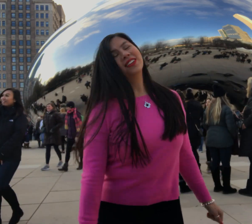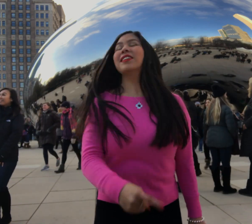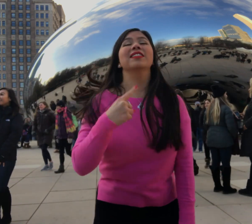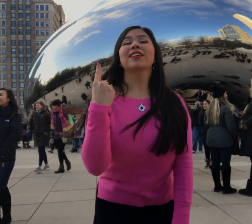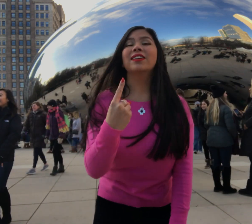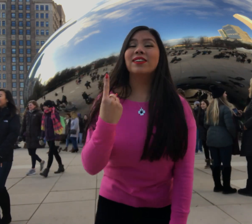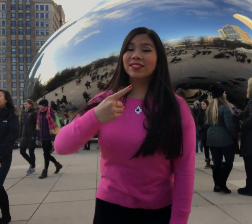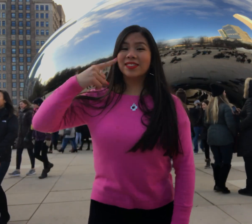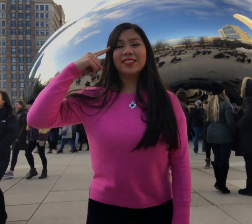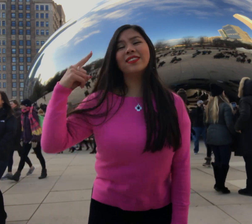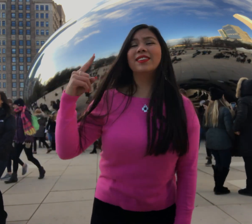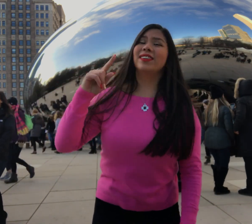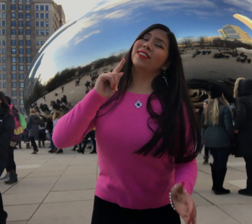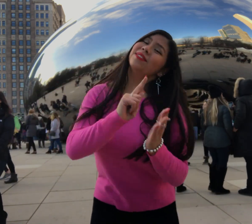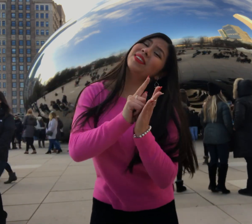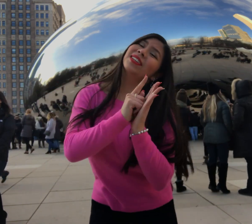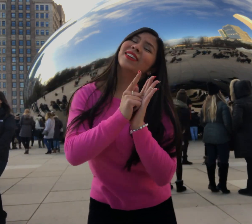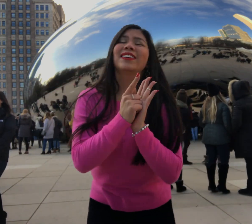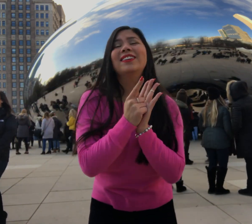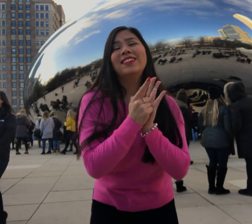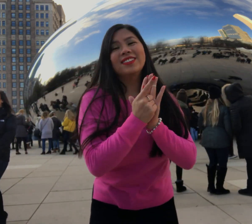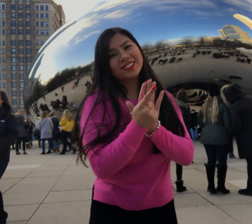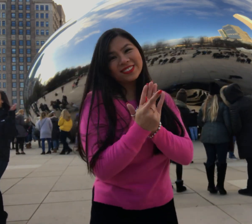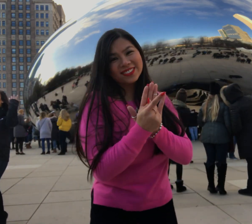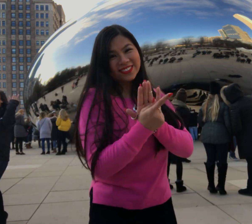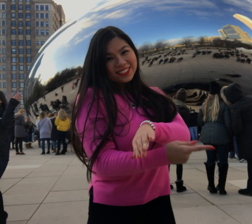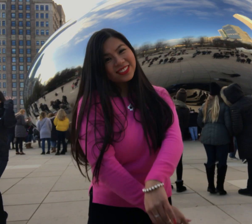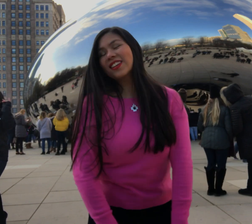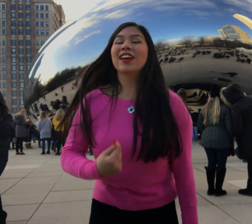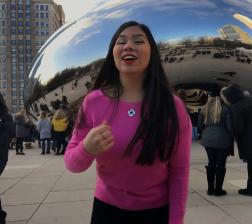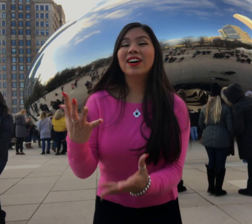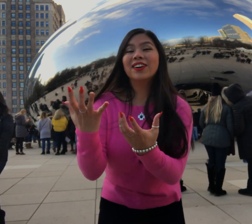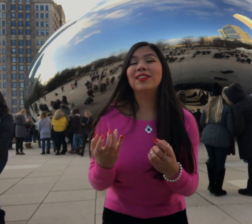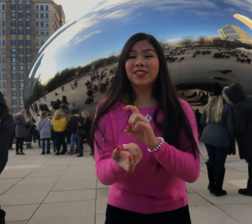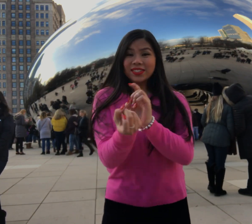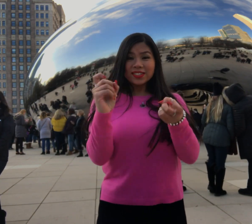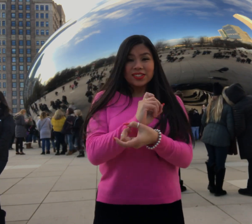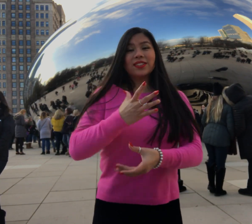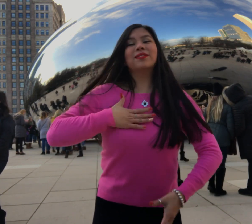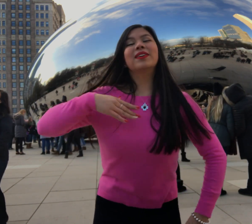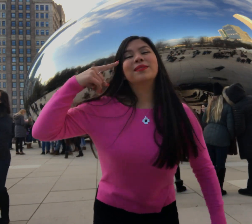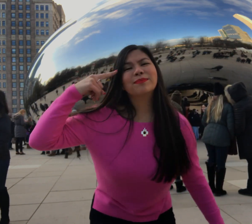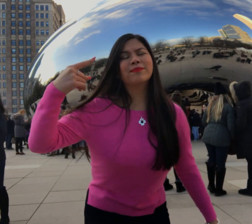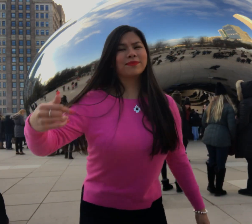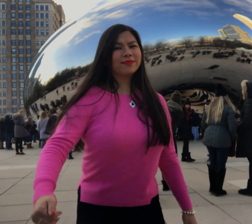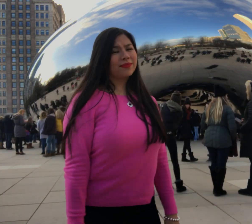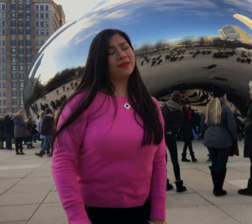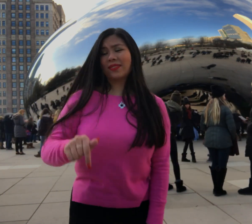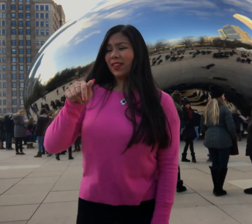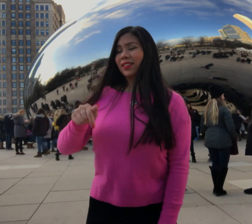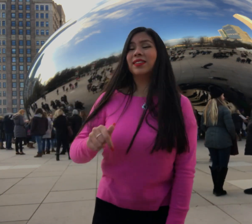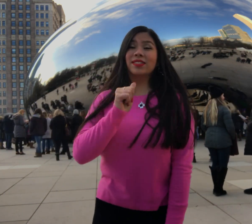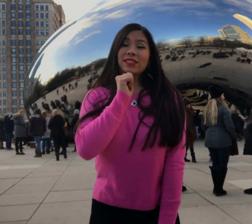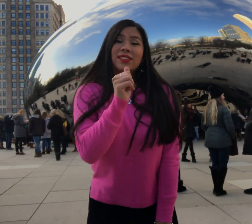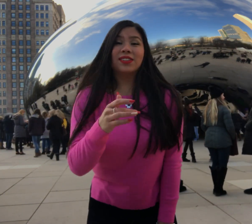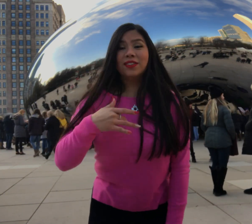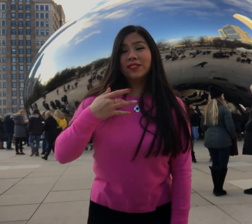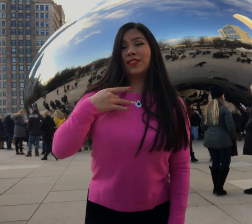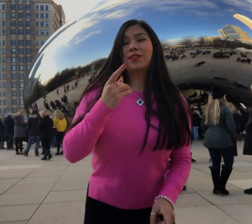Then only for a minute, I want to change my mind Cause this just don't feel